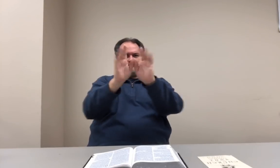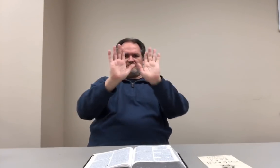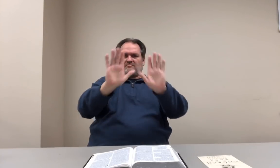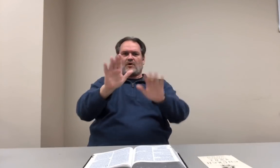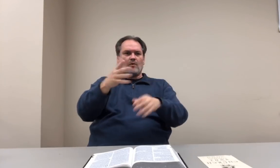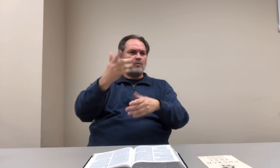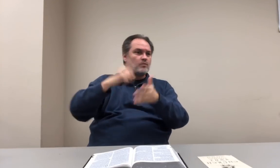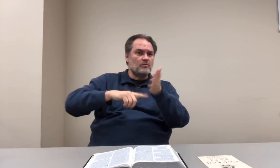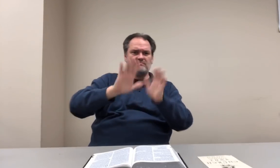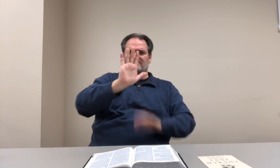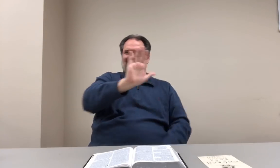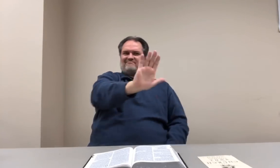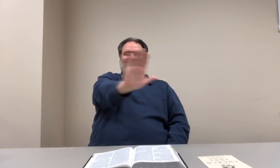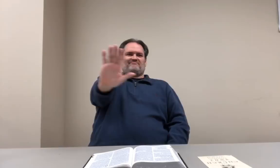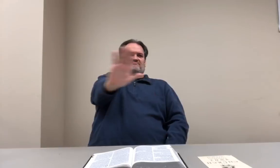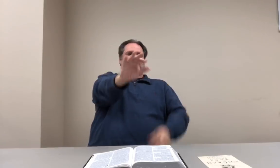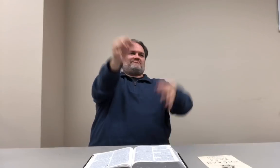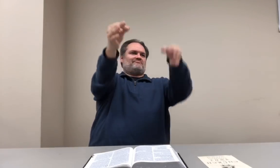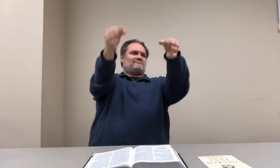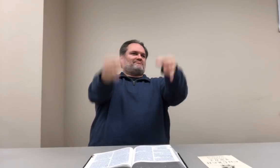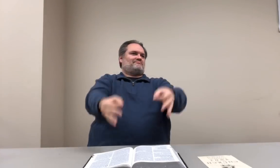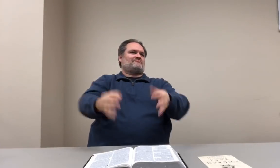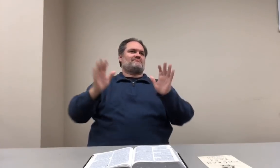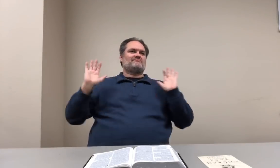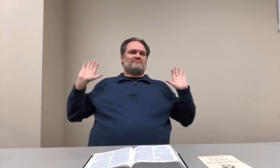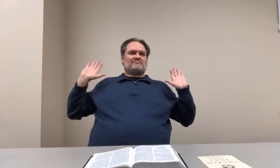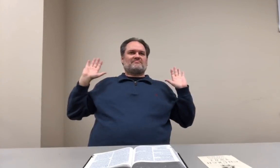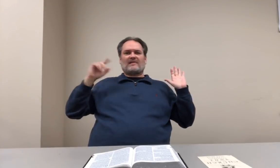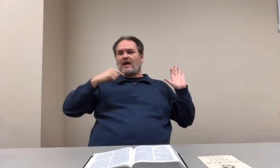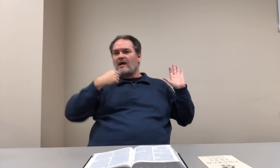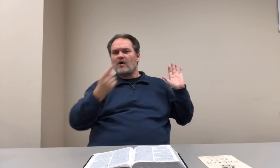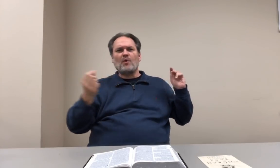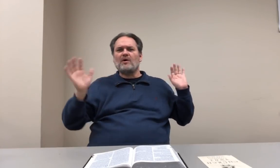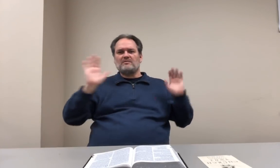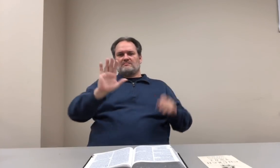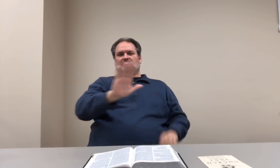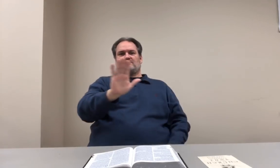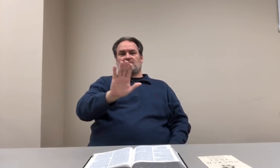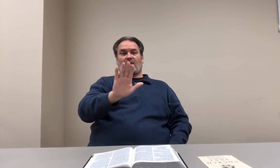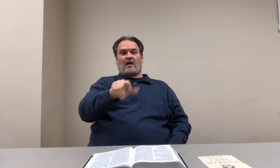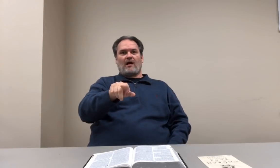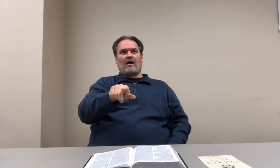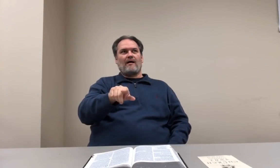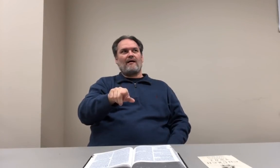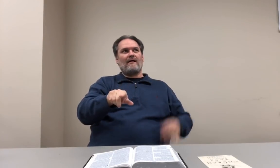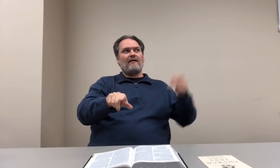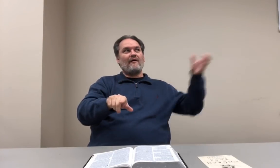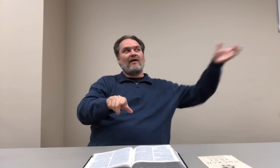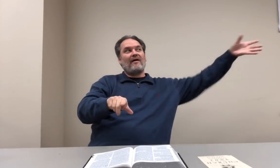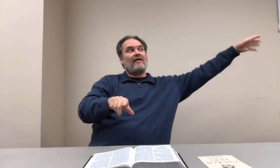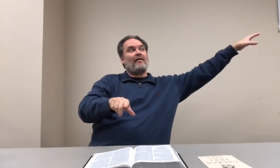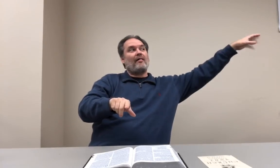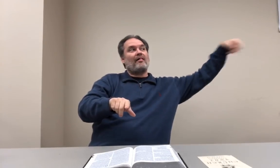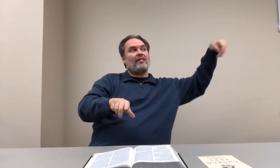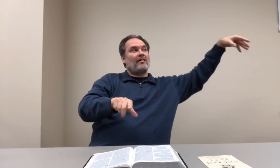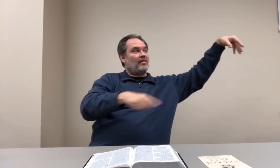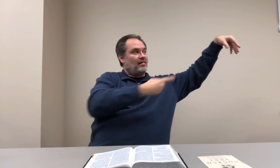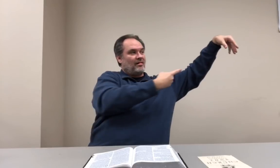life, we are striving to reach something else. We're trying to do something better. There is no potential in God. God